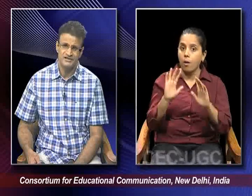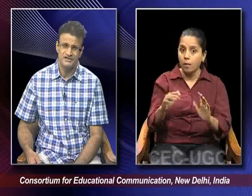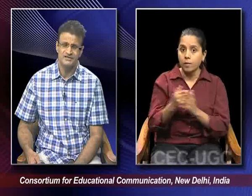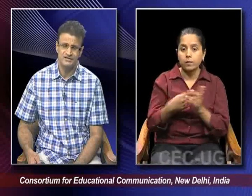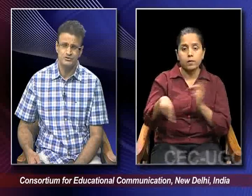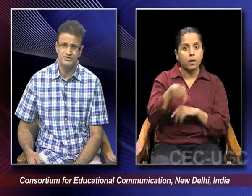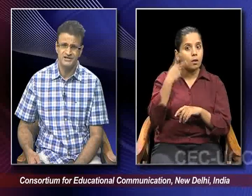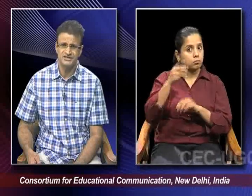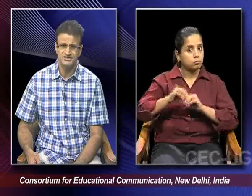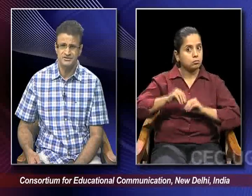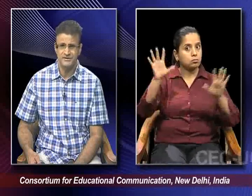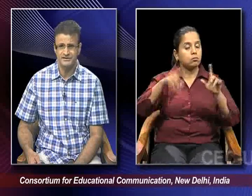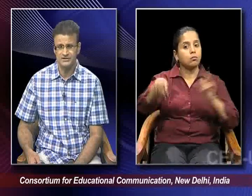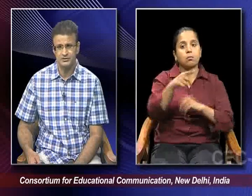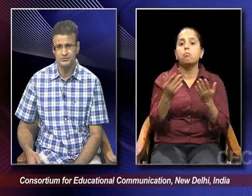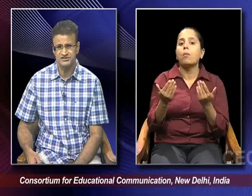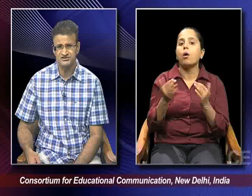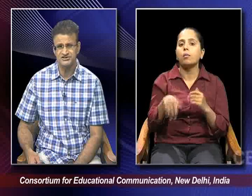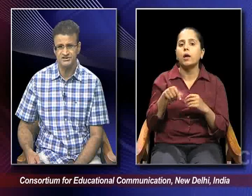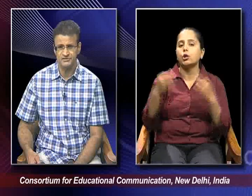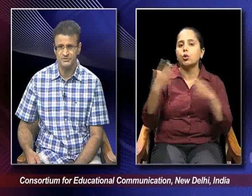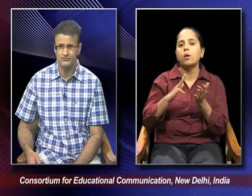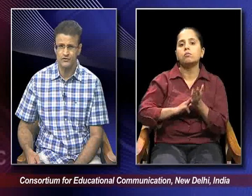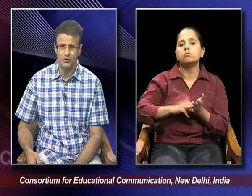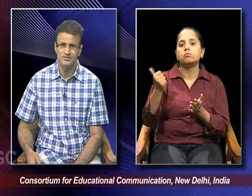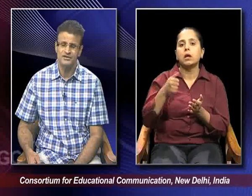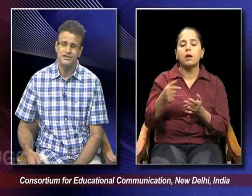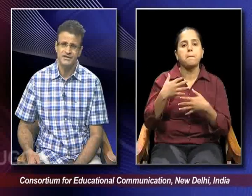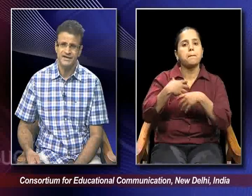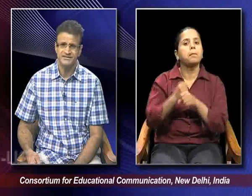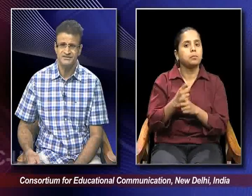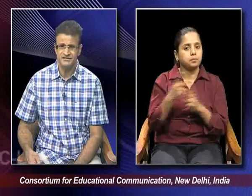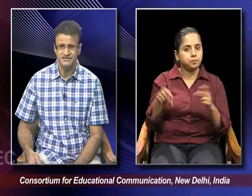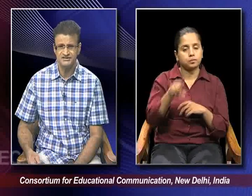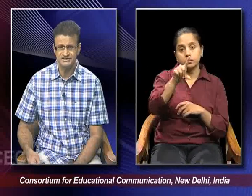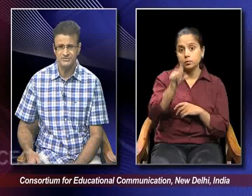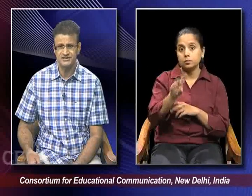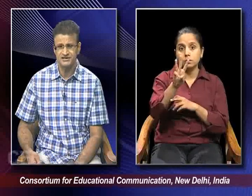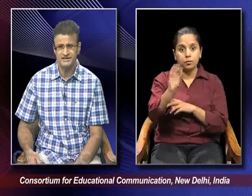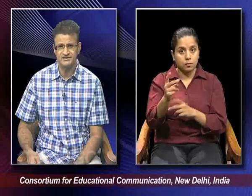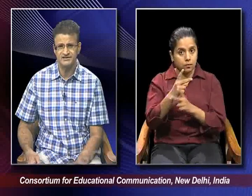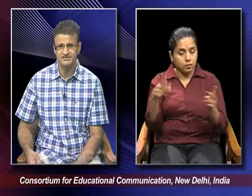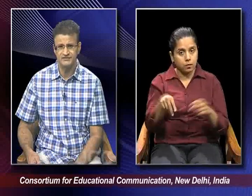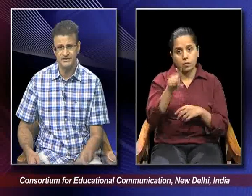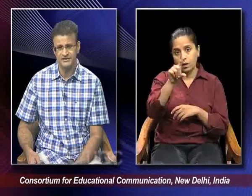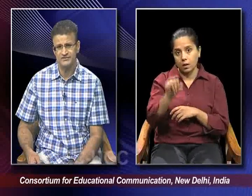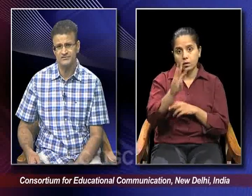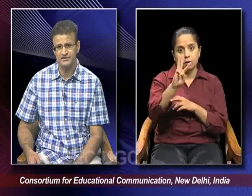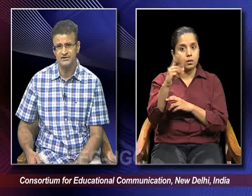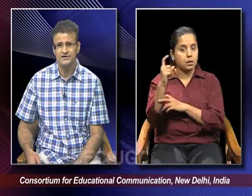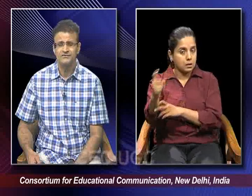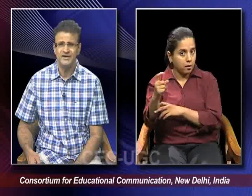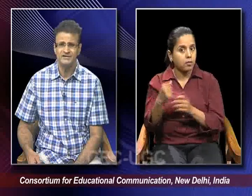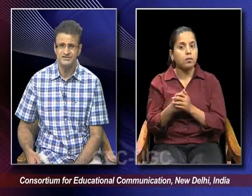be released when the new ministries, they were being formed in 1930s, especially in 1937, and when